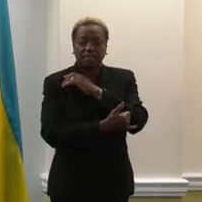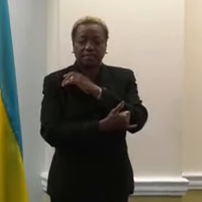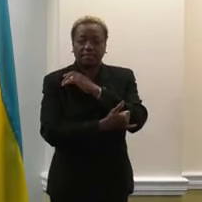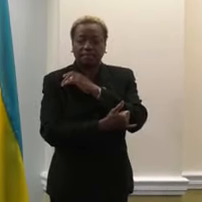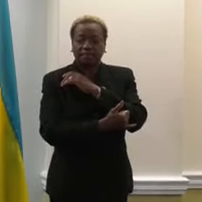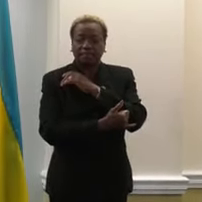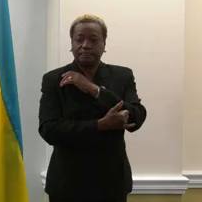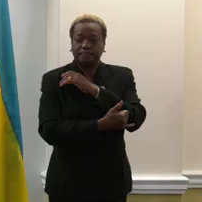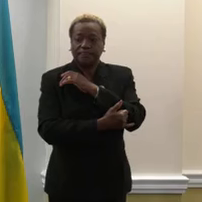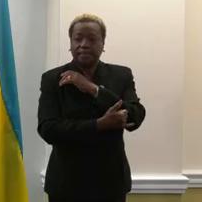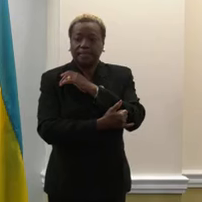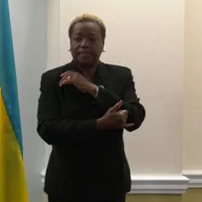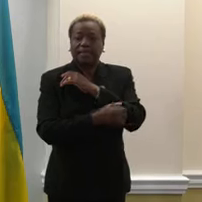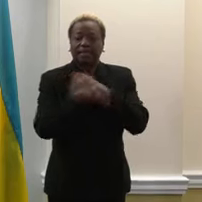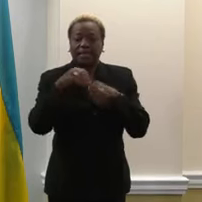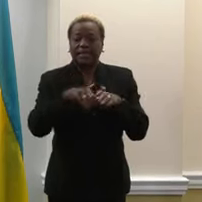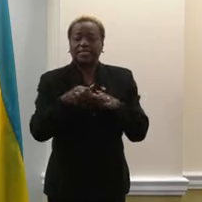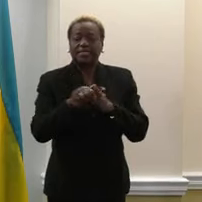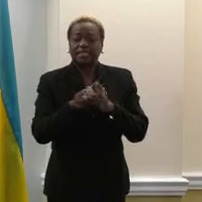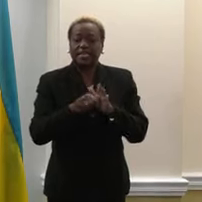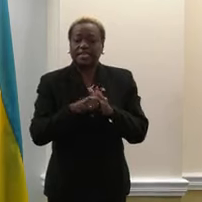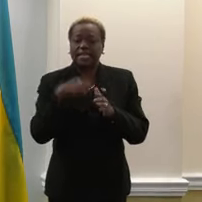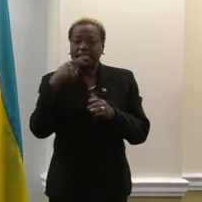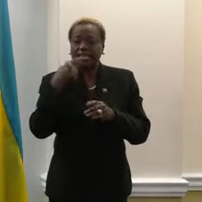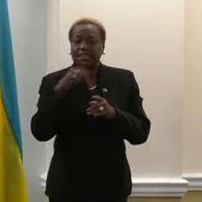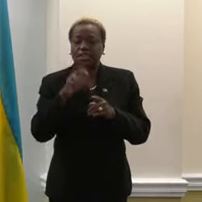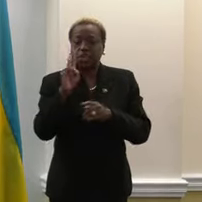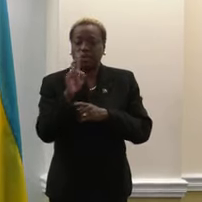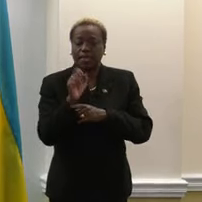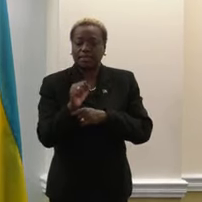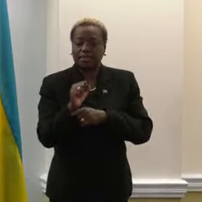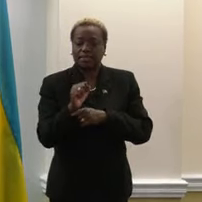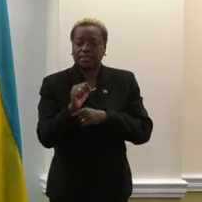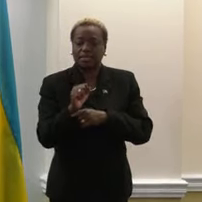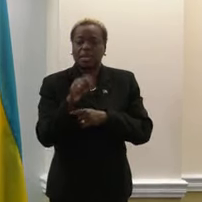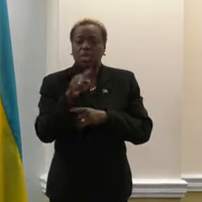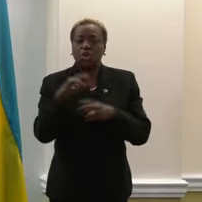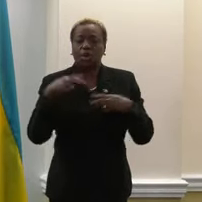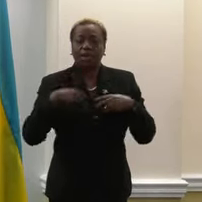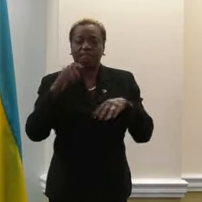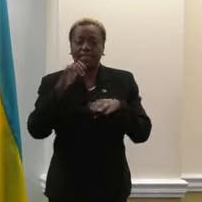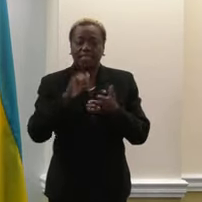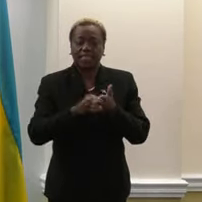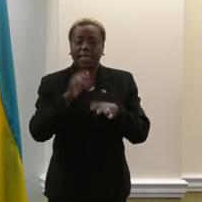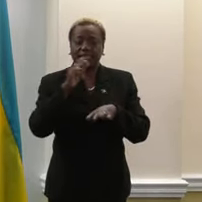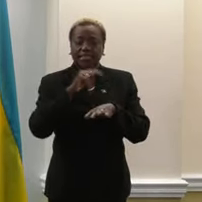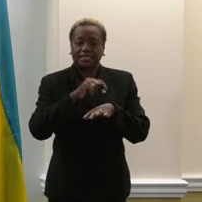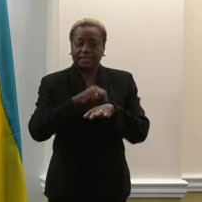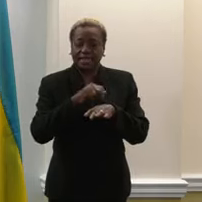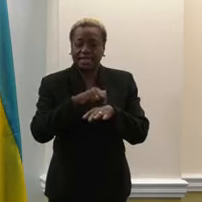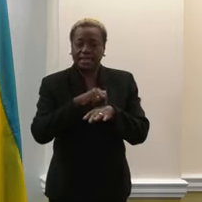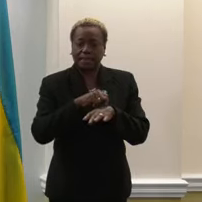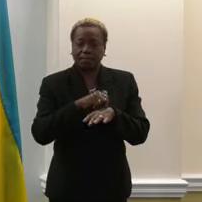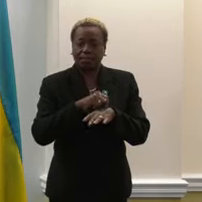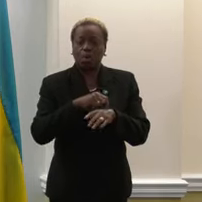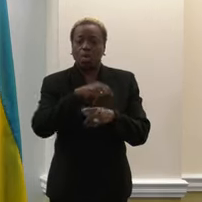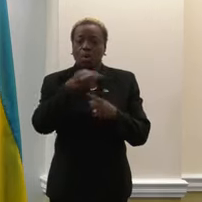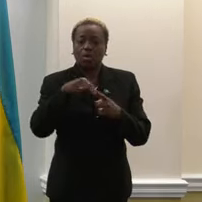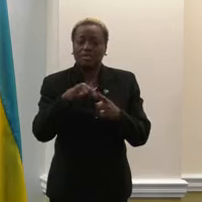consistently and in states in the US, that you have that period once you start a